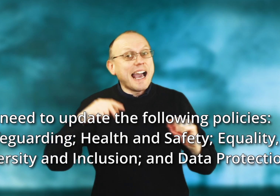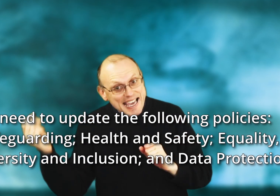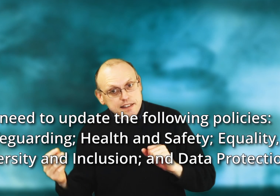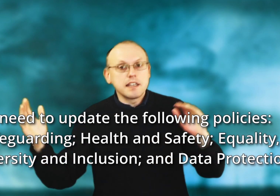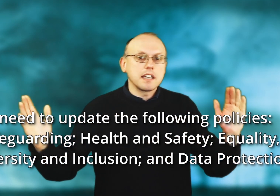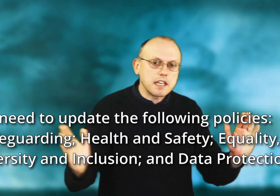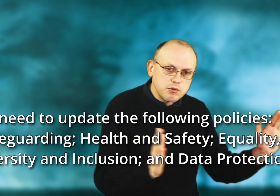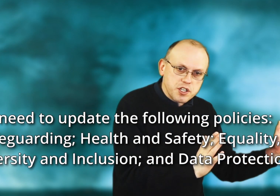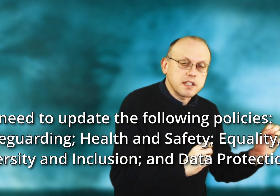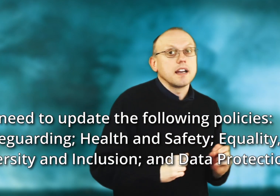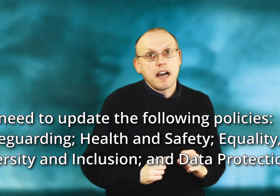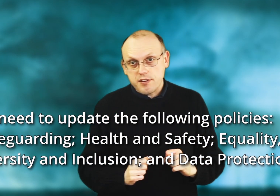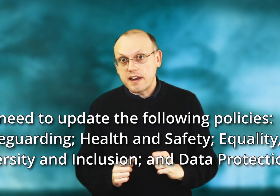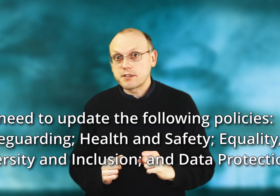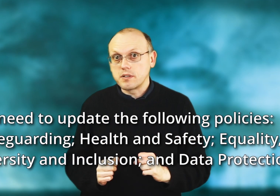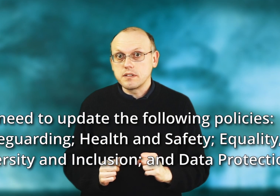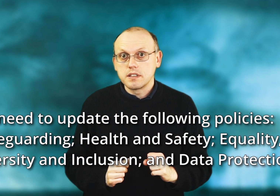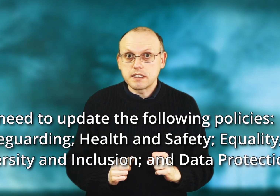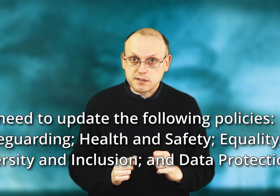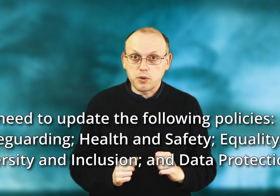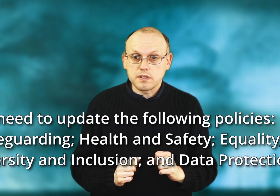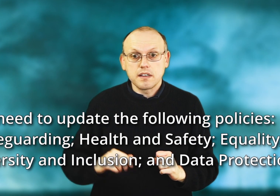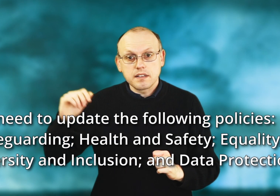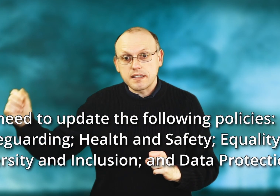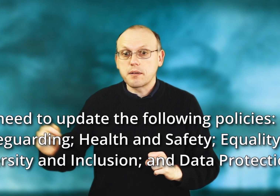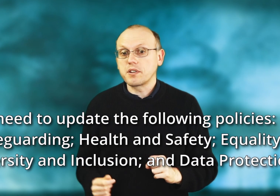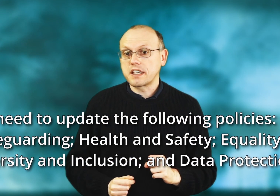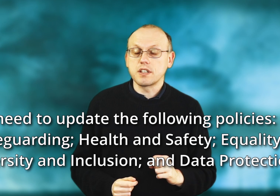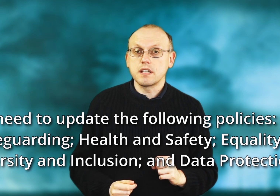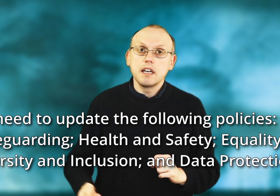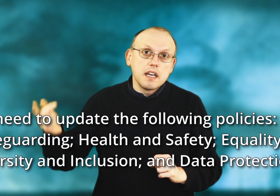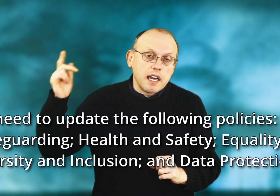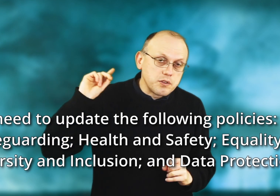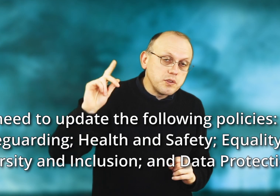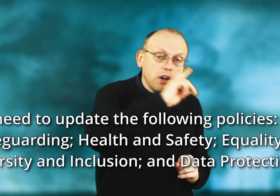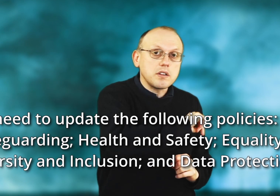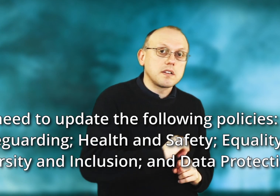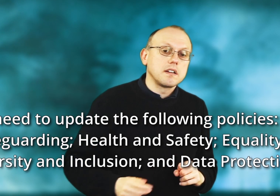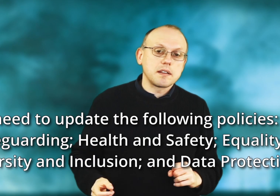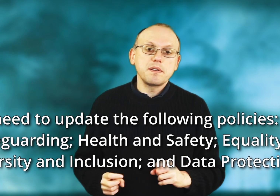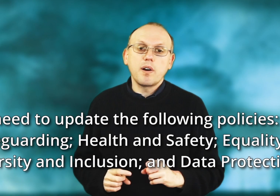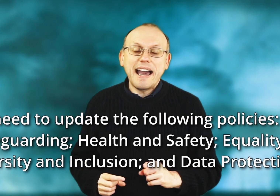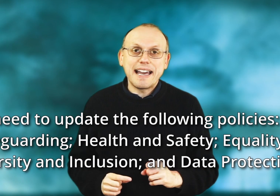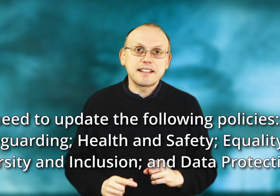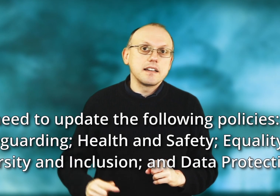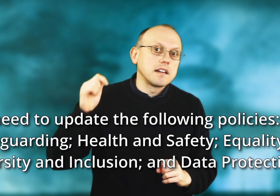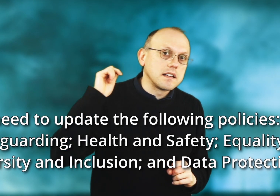and inclusion, and the last one is called data protection. I do not, but before and, there